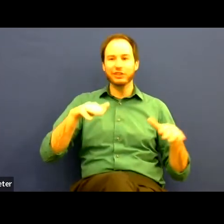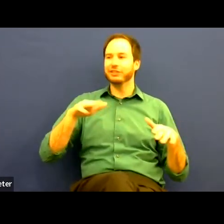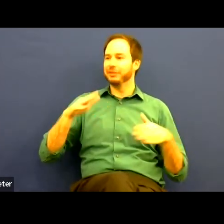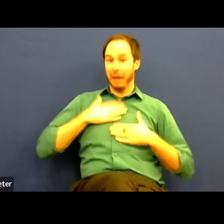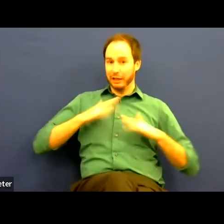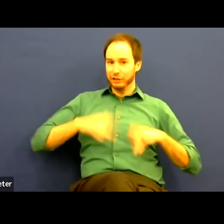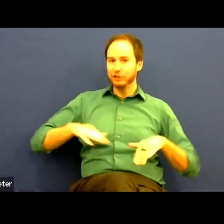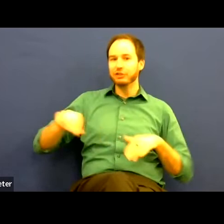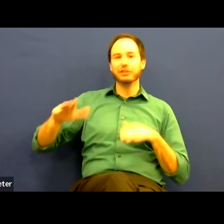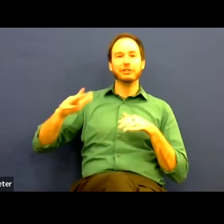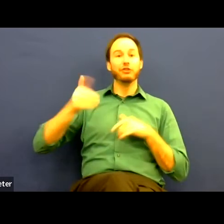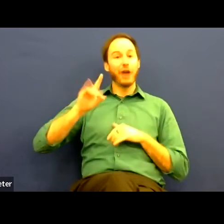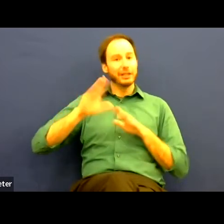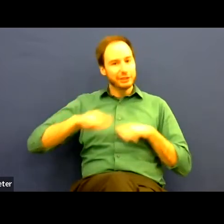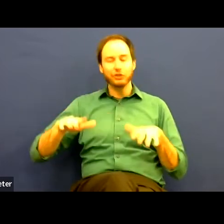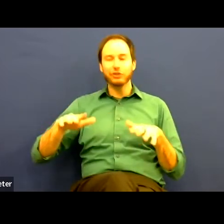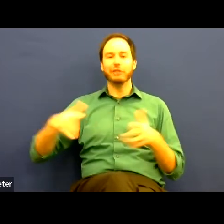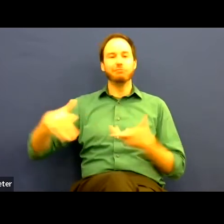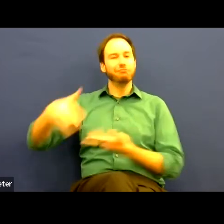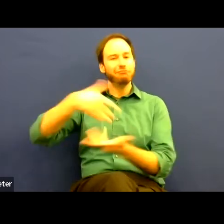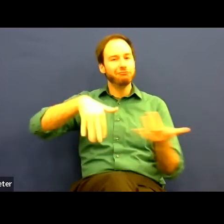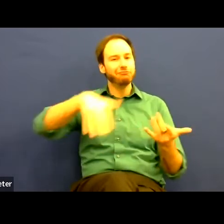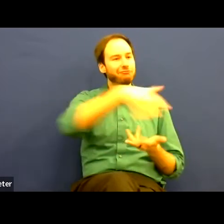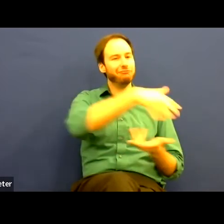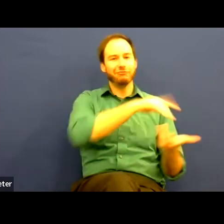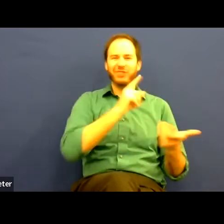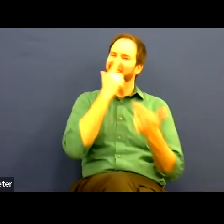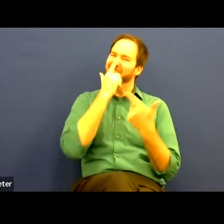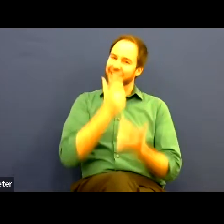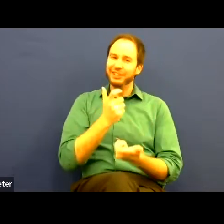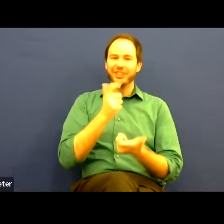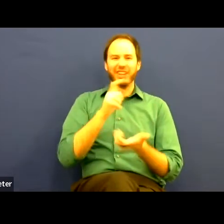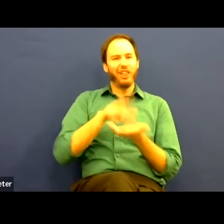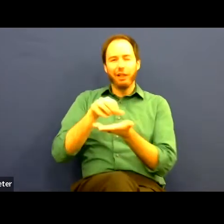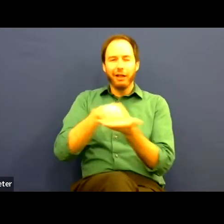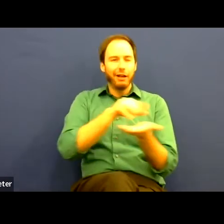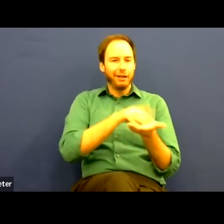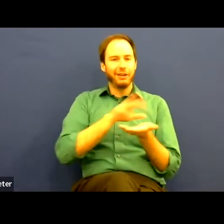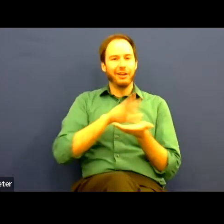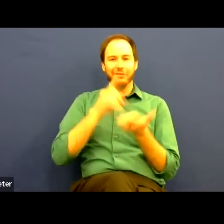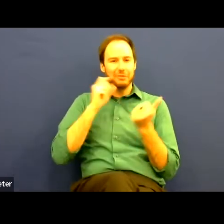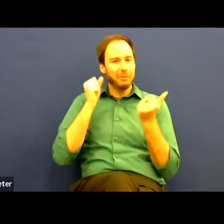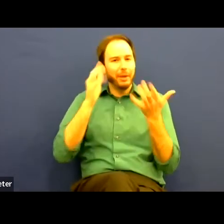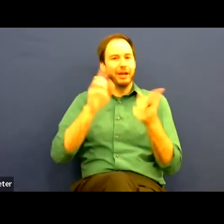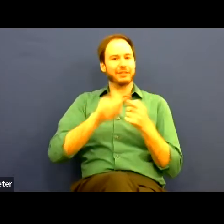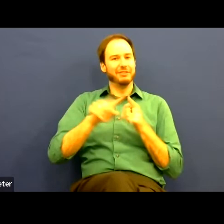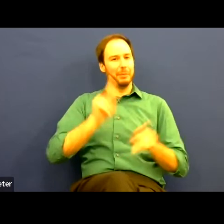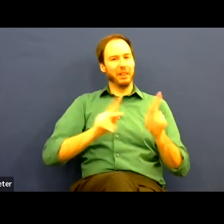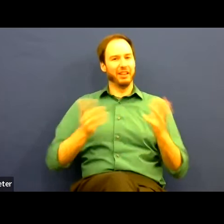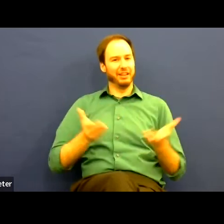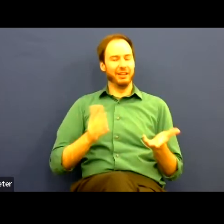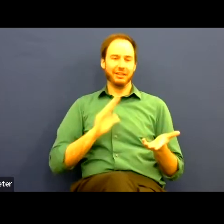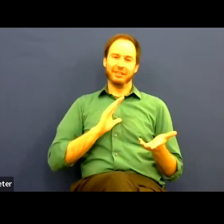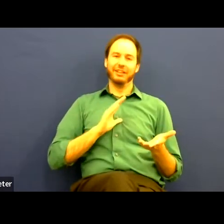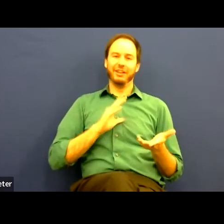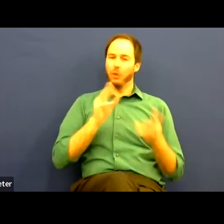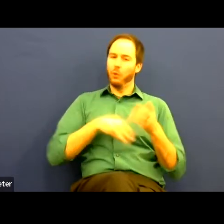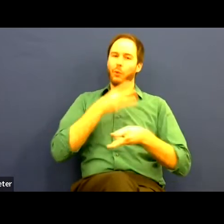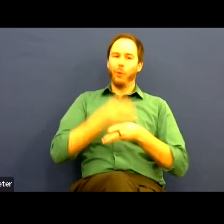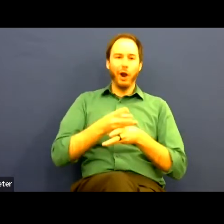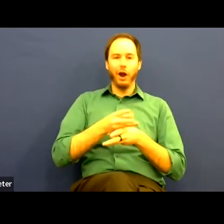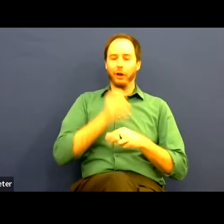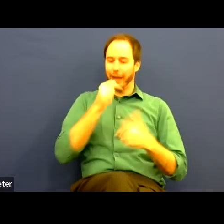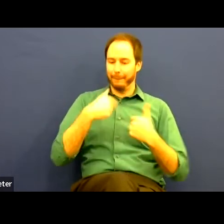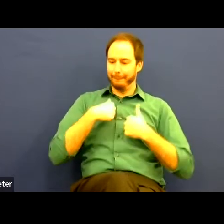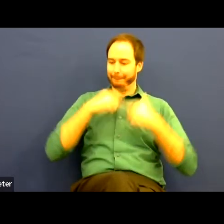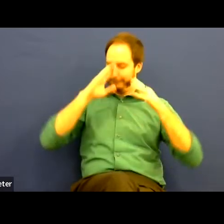up and my grandchild. It's just so interesting. You can learn so much about so many different people, and the world is just not you,